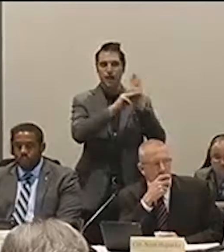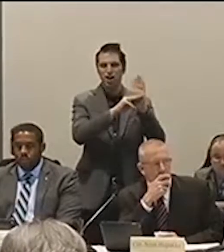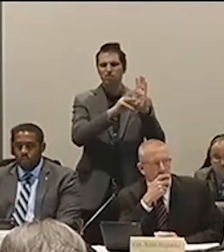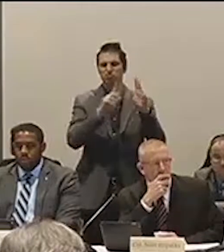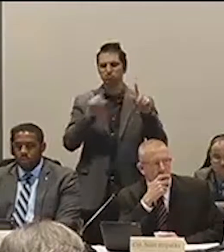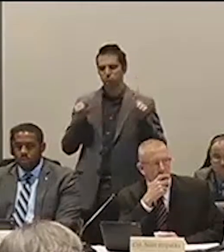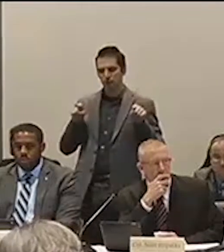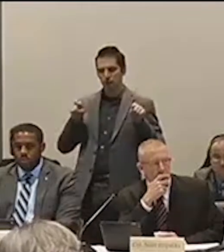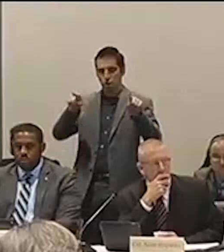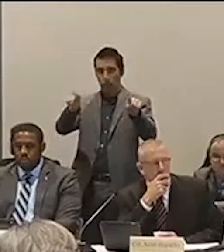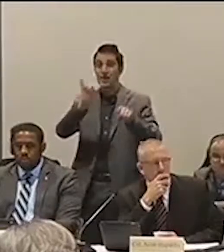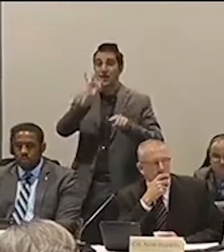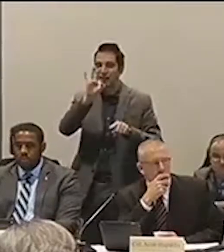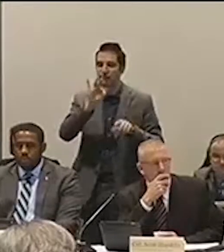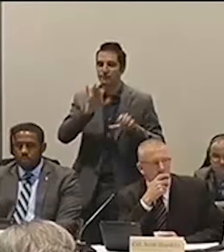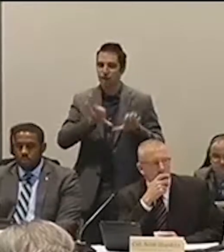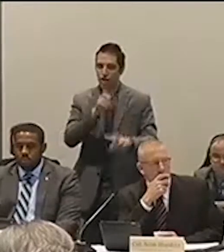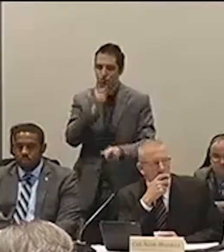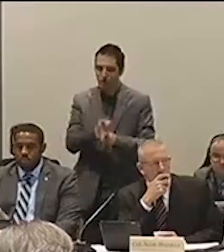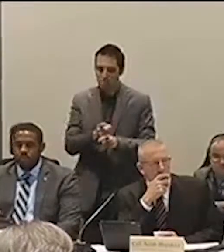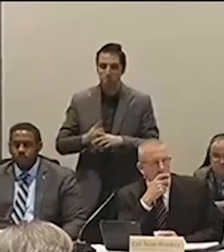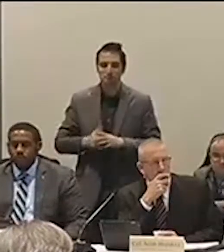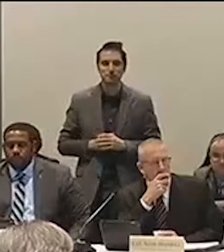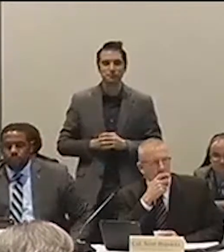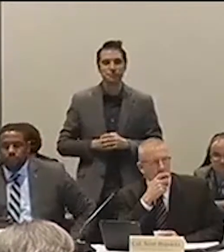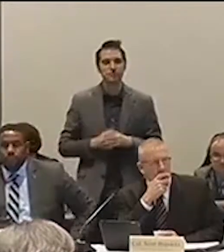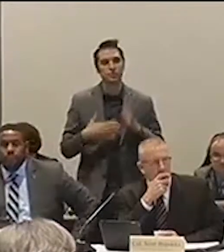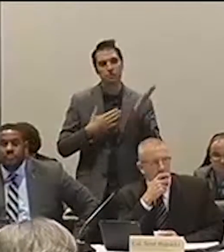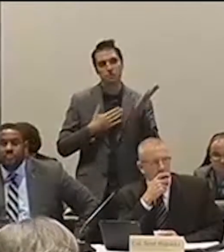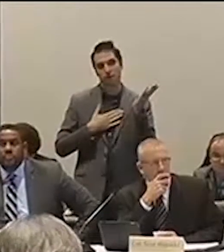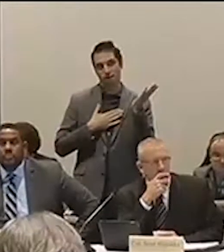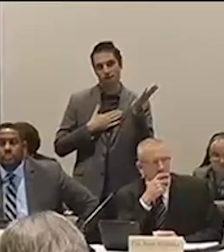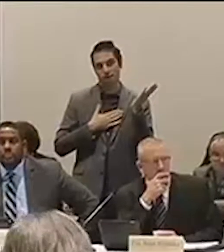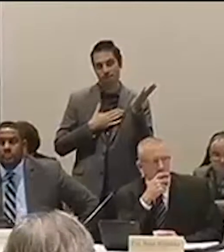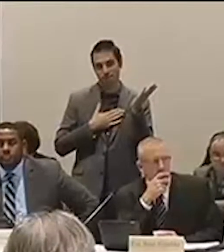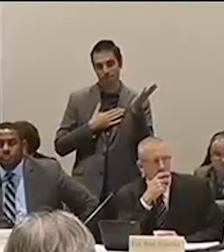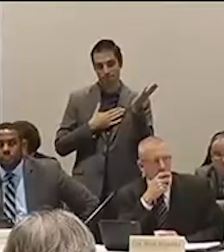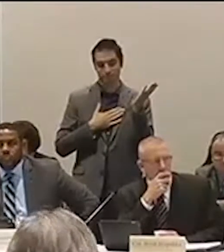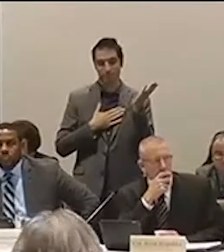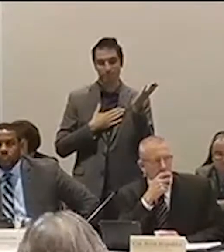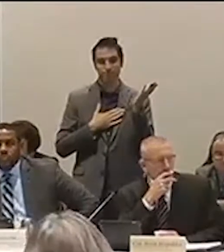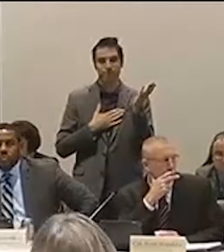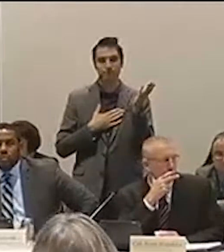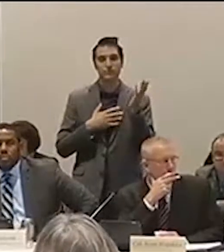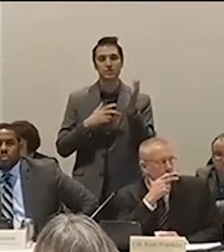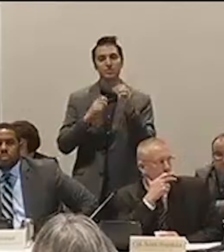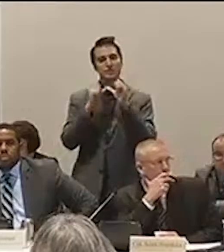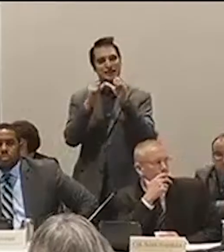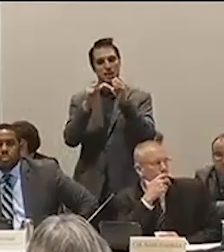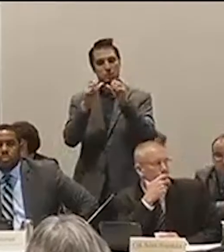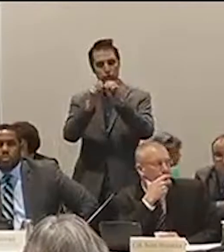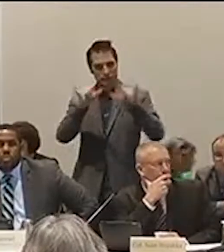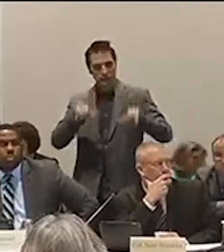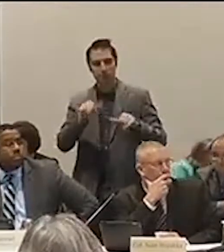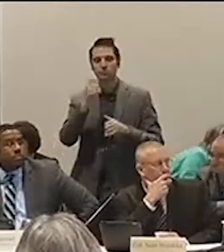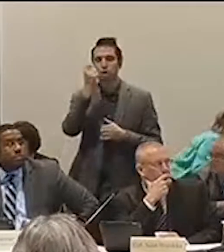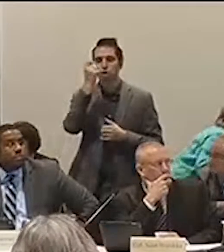parallels when you do it well. So the, this is my sense of it. I mean, you know, sustainable systems have to live within